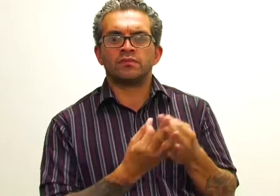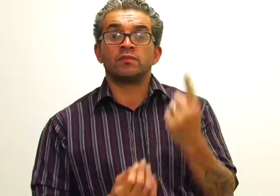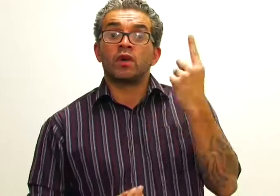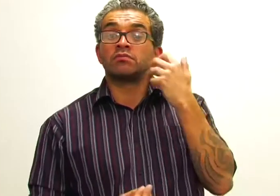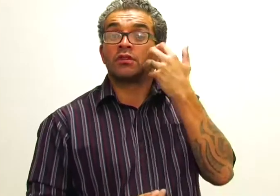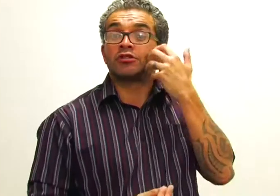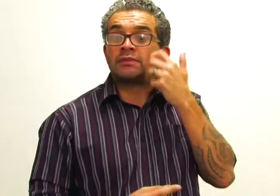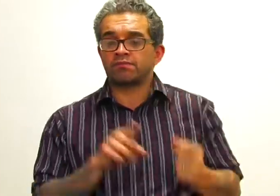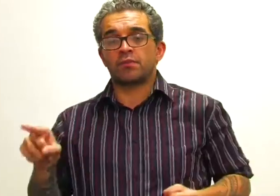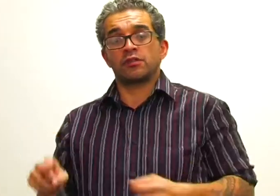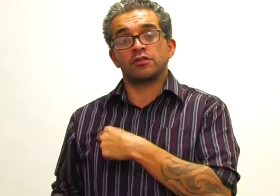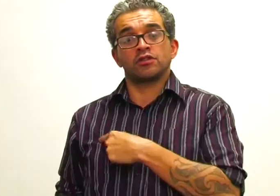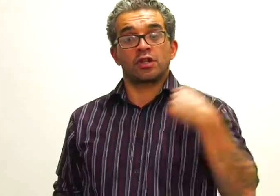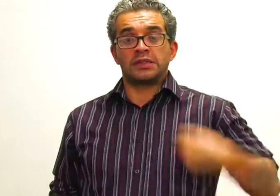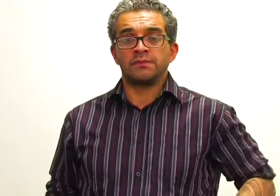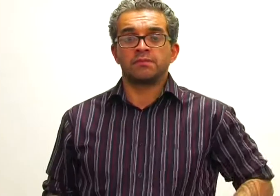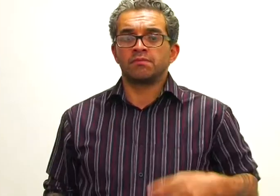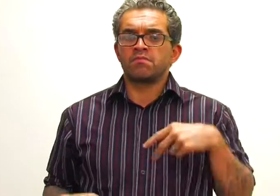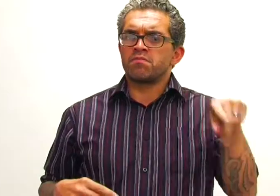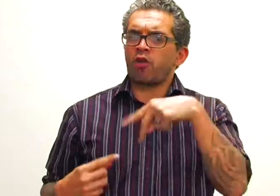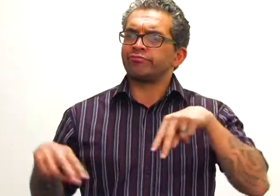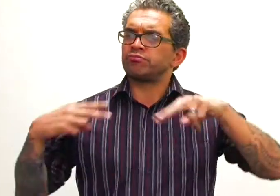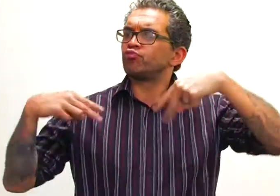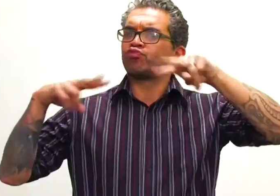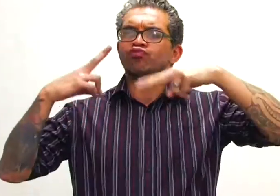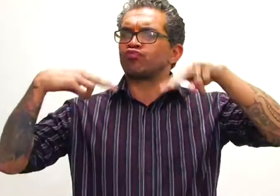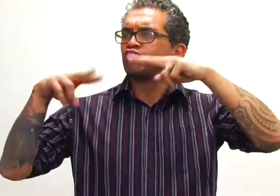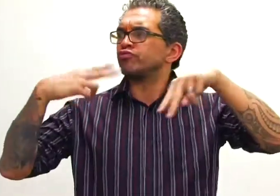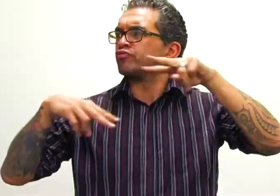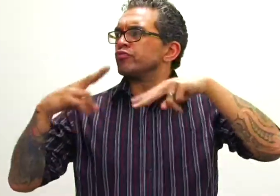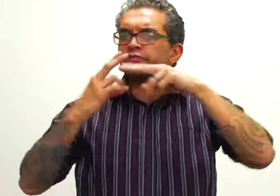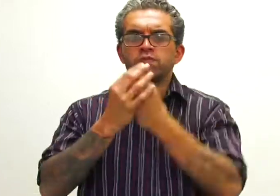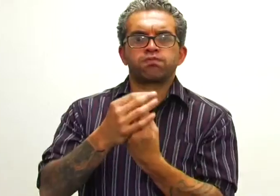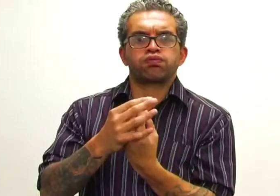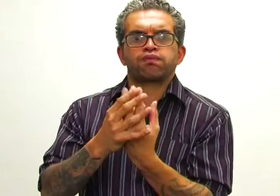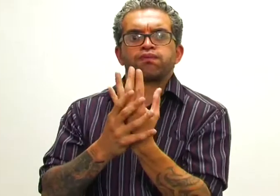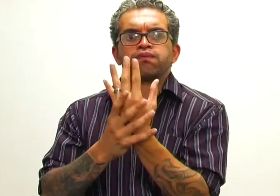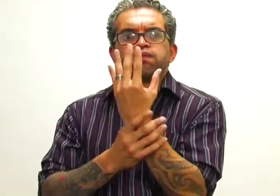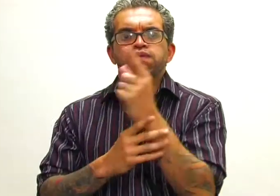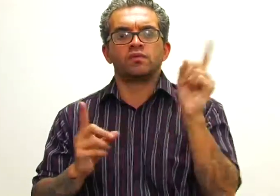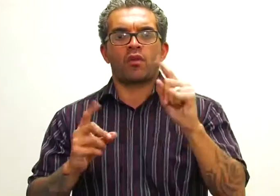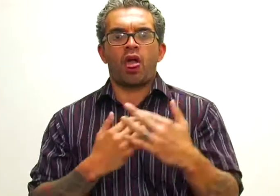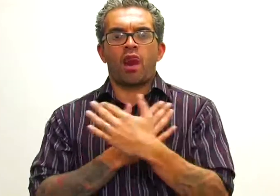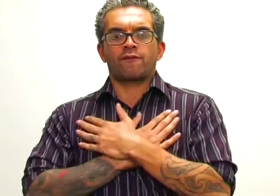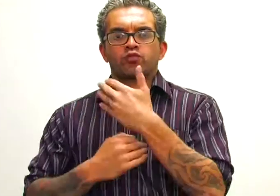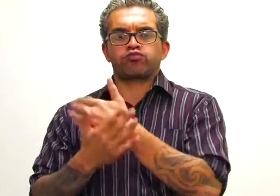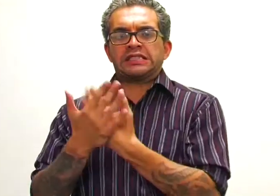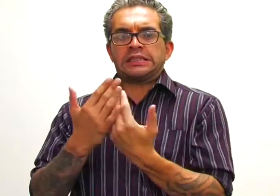families. One family is Māori and the other family is Chinese. And they mix and mingle and from that develops a love